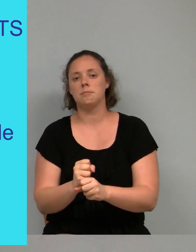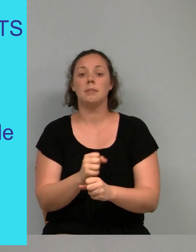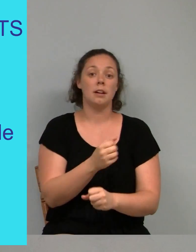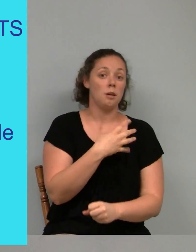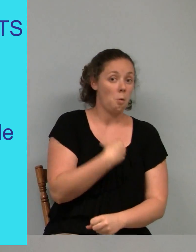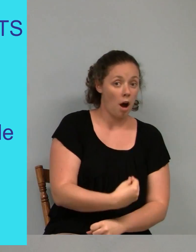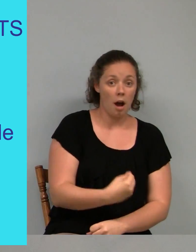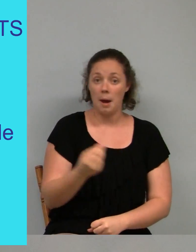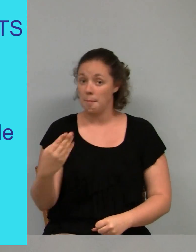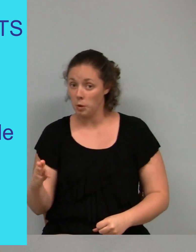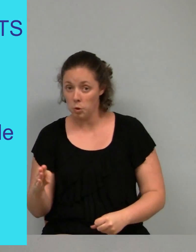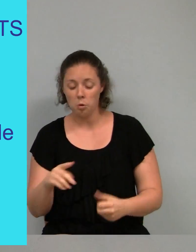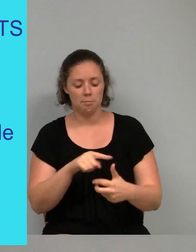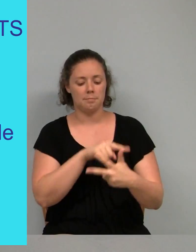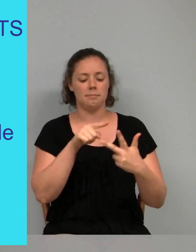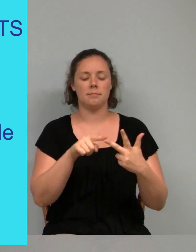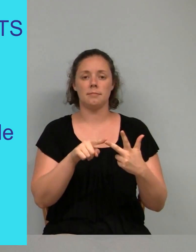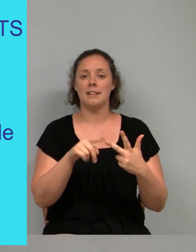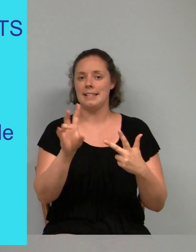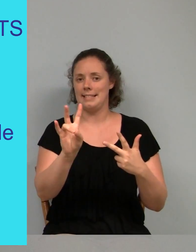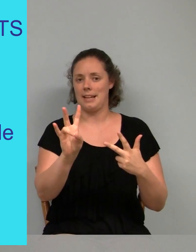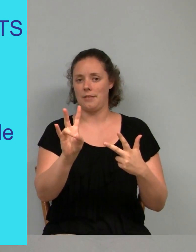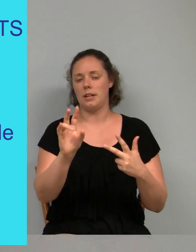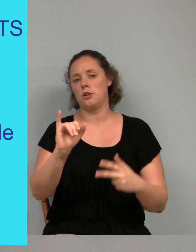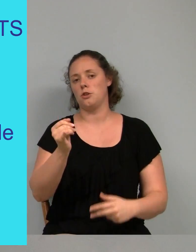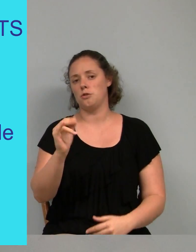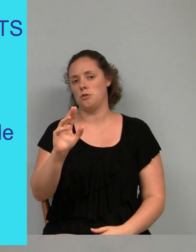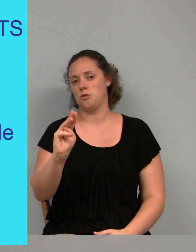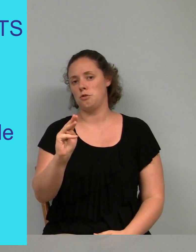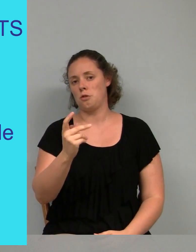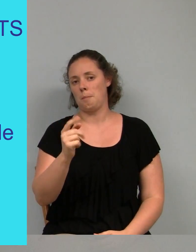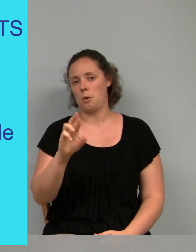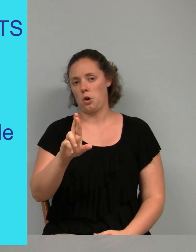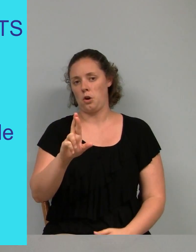7 jumper cables, each with a male end and a female end,